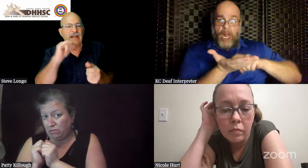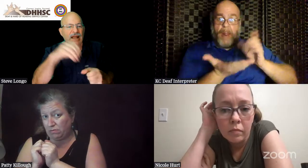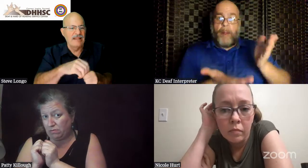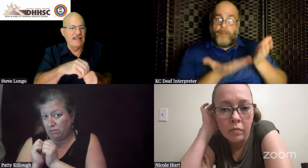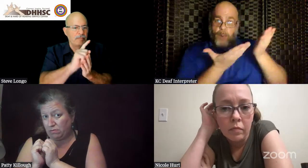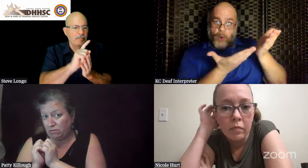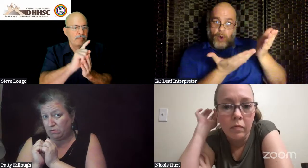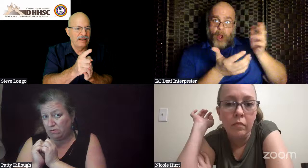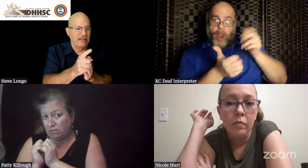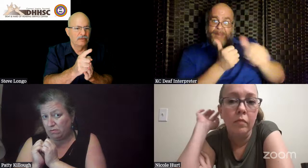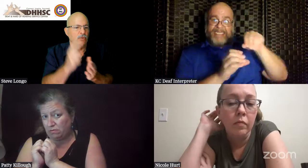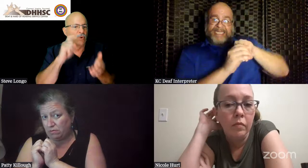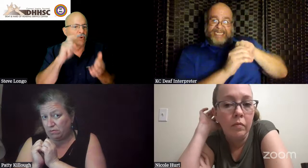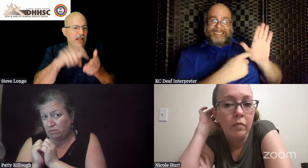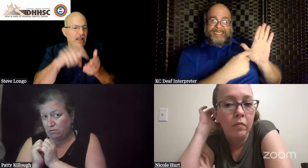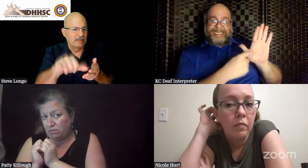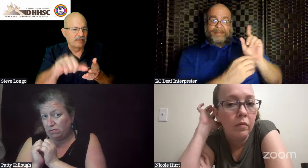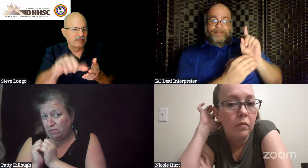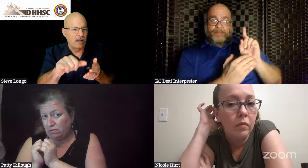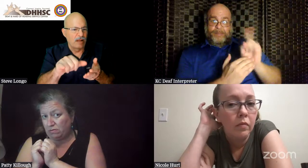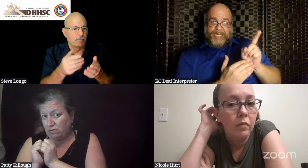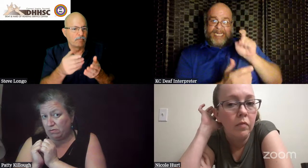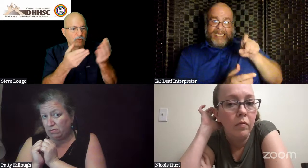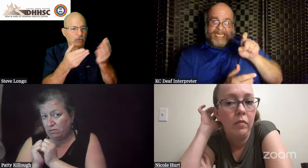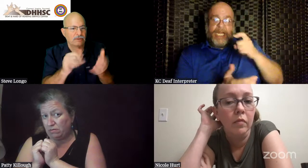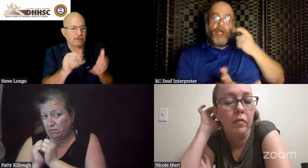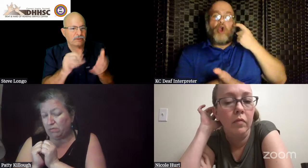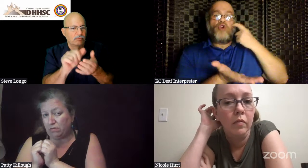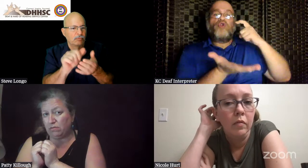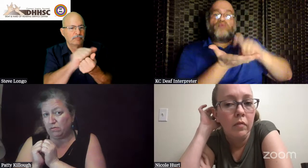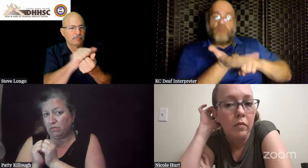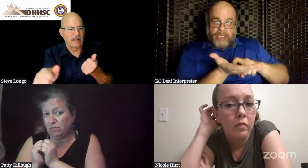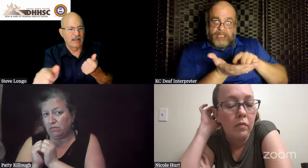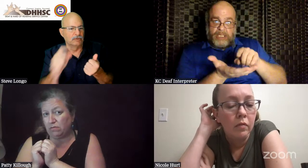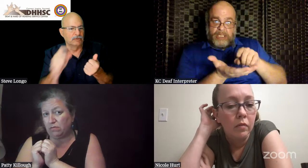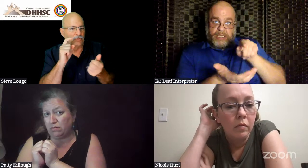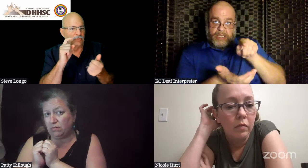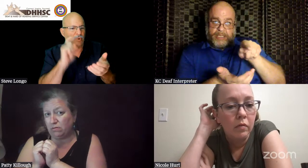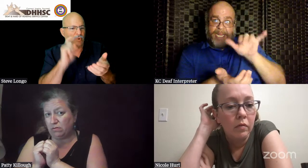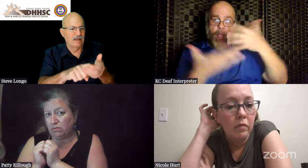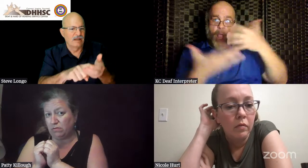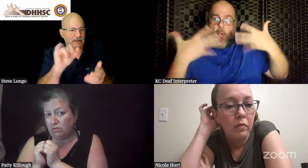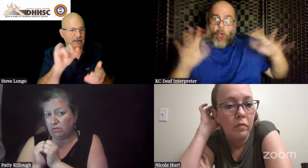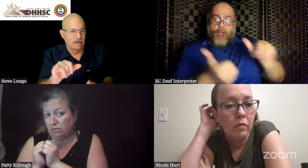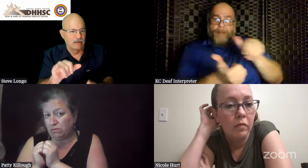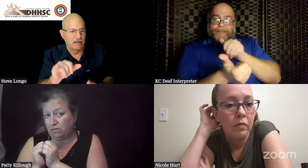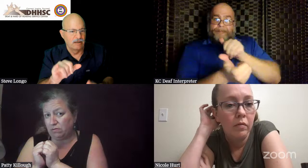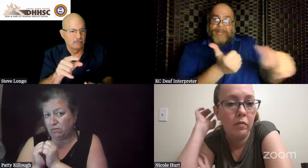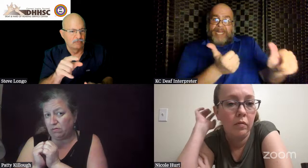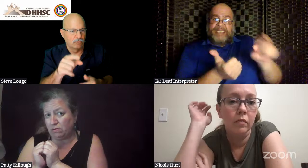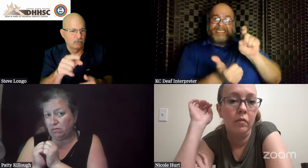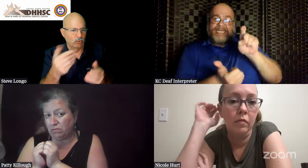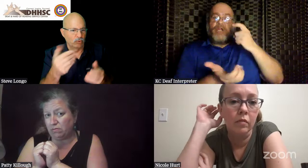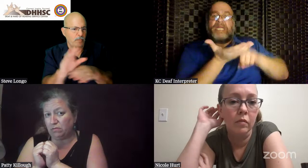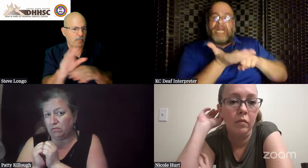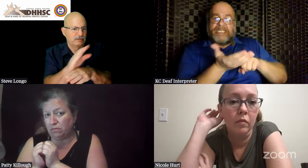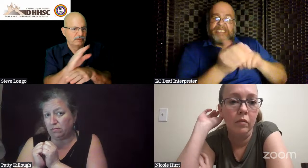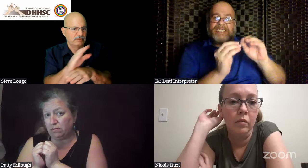Steve Long is saying we are recognizing, well, we'll entertain a motion that the minutes need to be